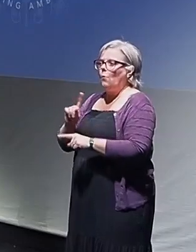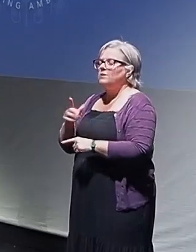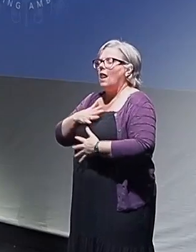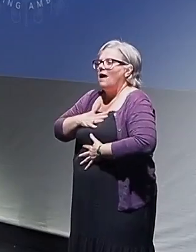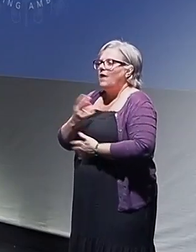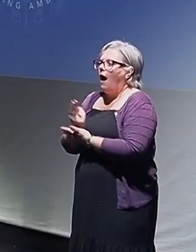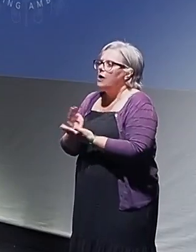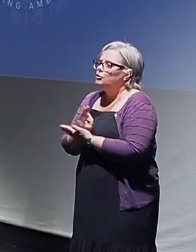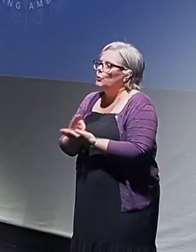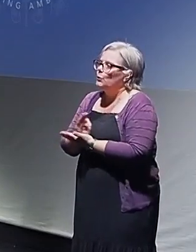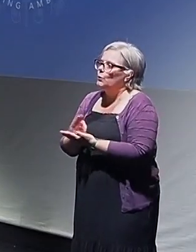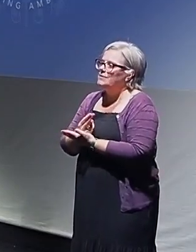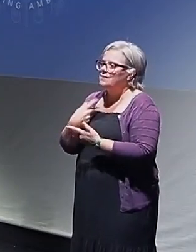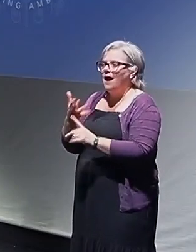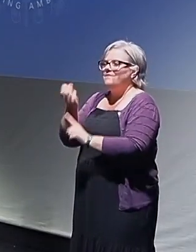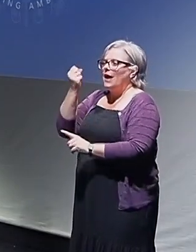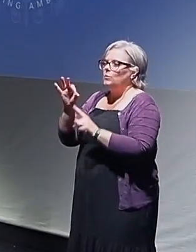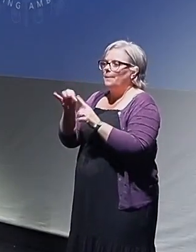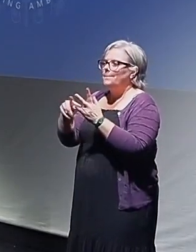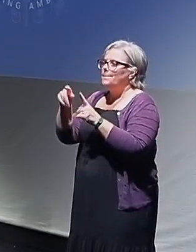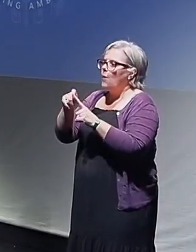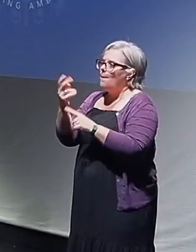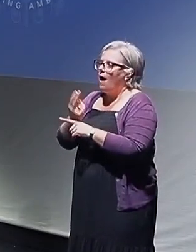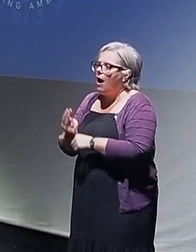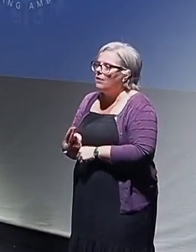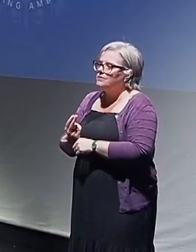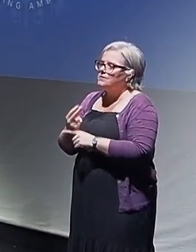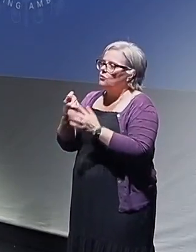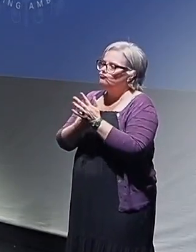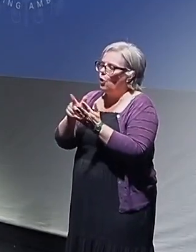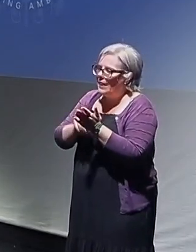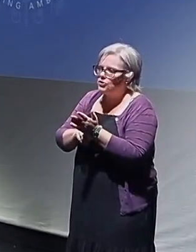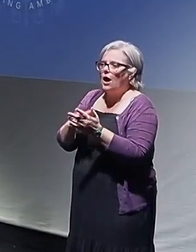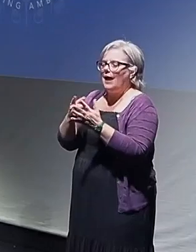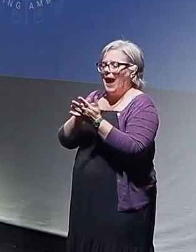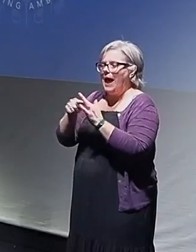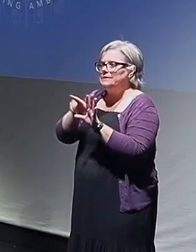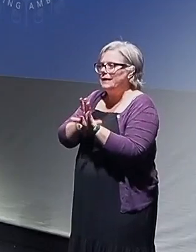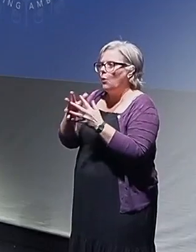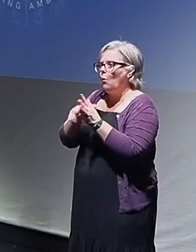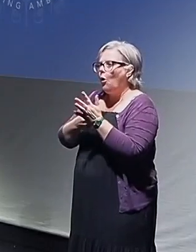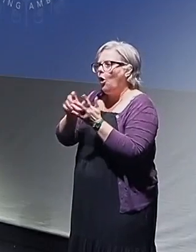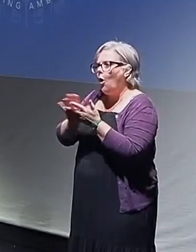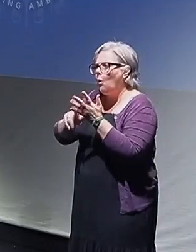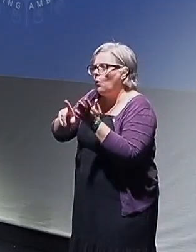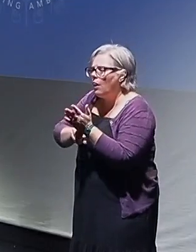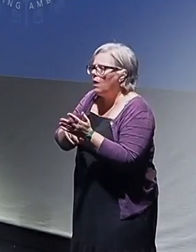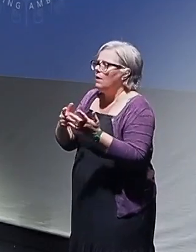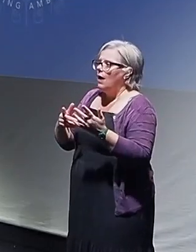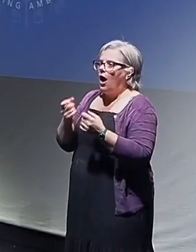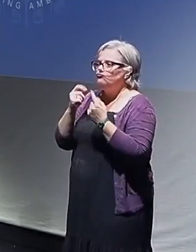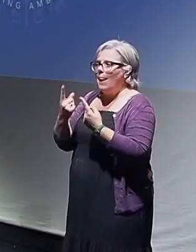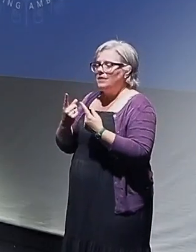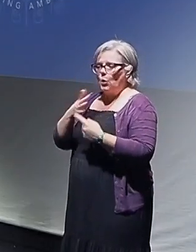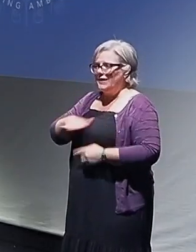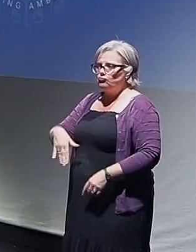cartoons. I discovered pop art. Roy Lichtenstein, Keith Haring, Andy Warhol. Realised I didn't need to grow up. I could